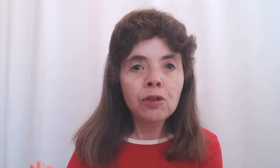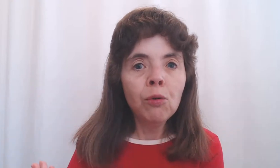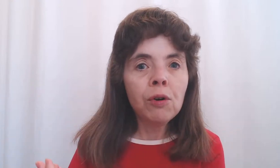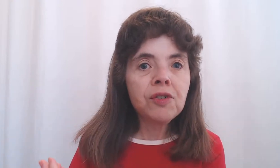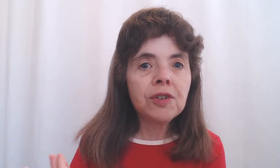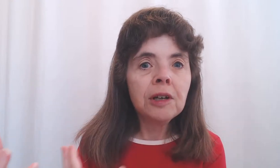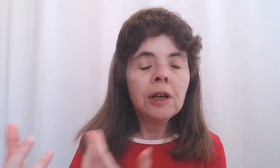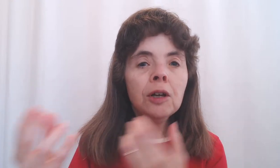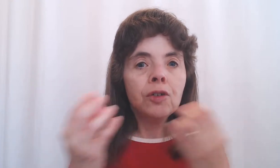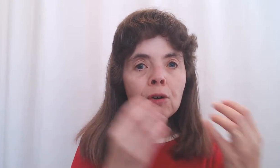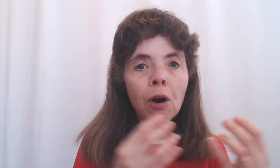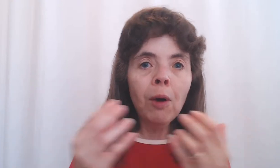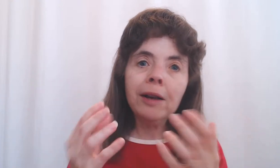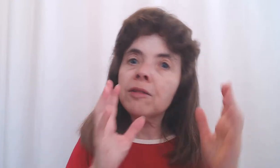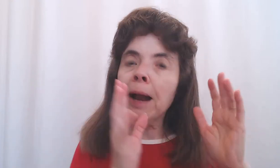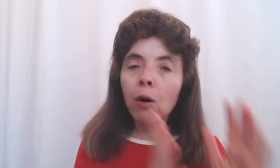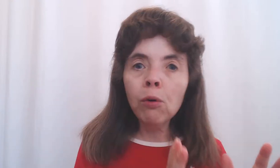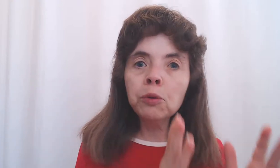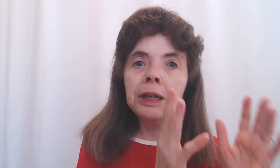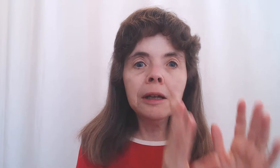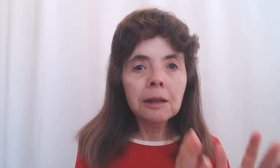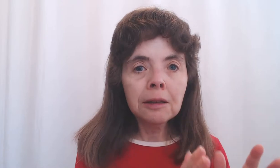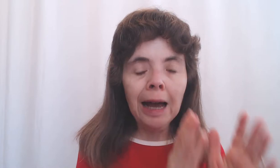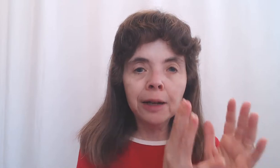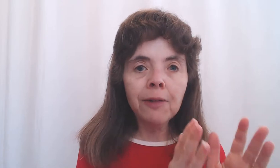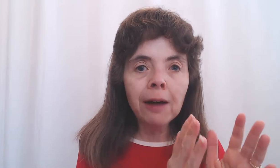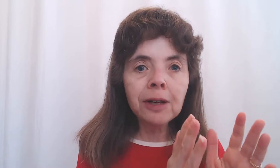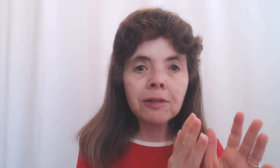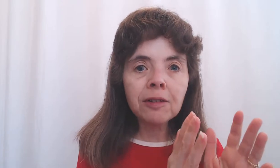endorsed to go on as my only line of evidence.